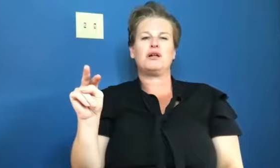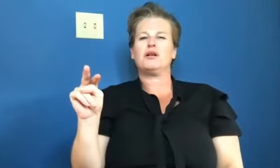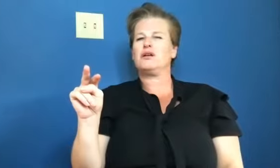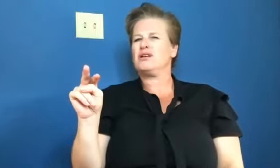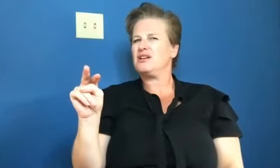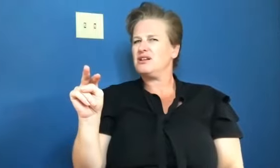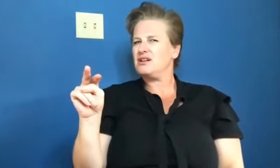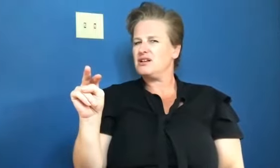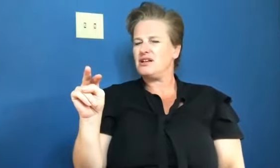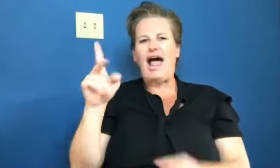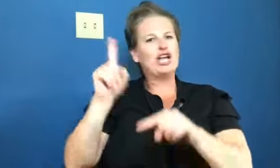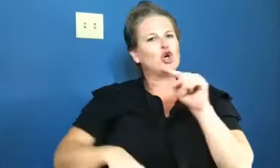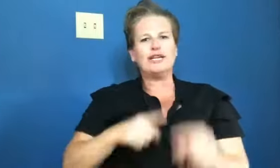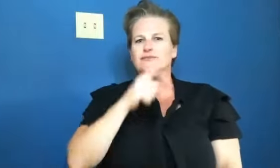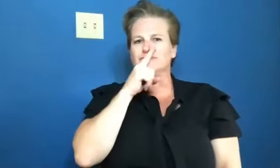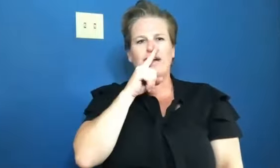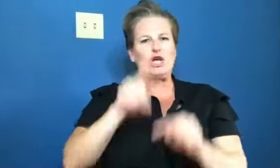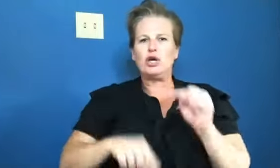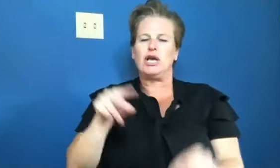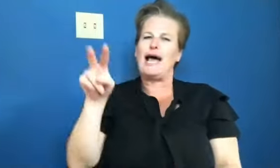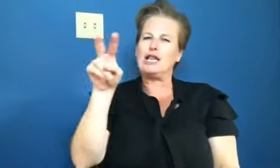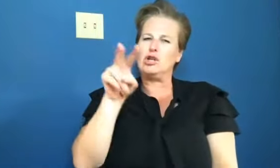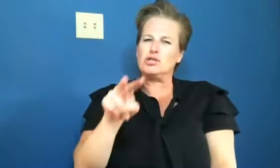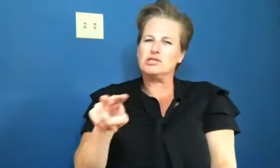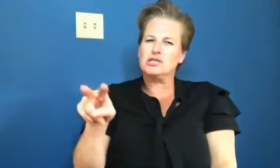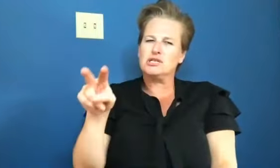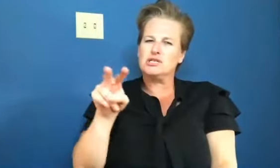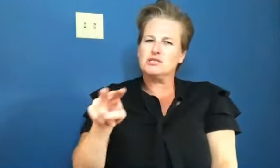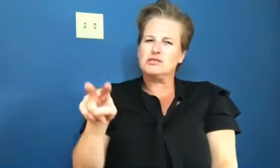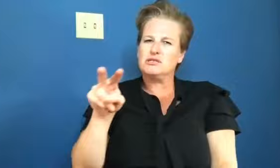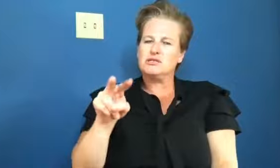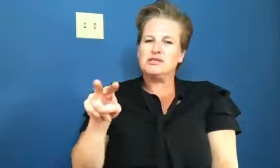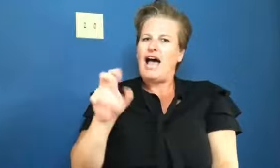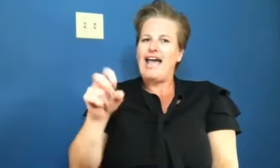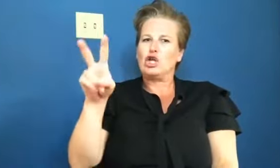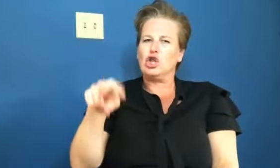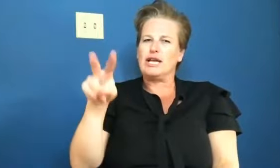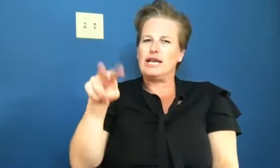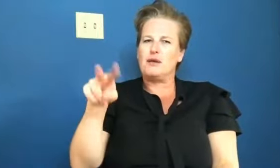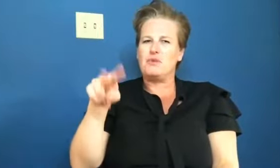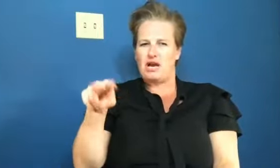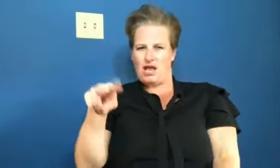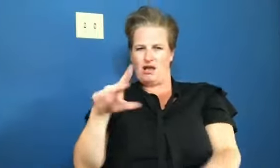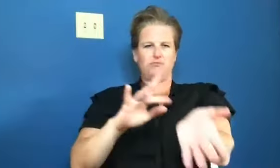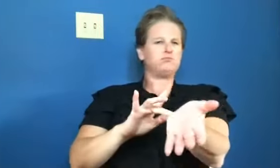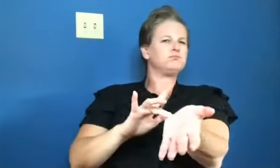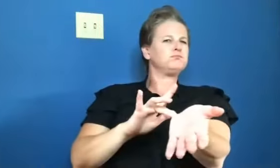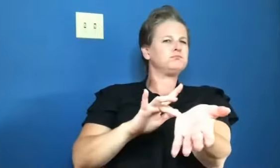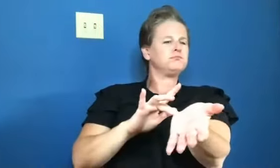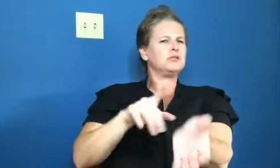mouth shut. I looked at him and because of my violence background, I can look at him and I took the temperature and I was like, have you been drinking? To